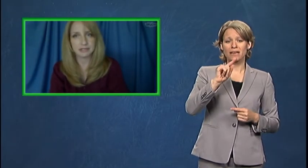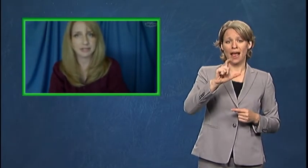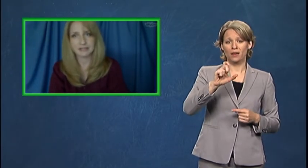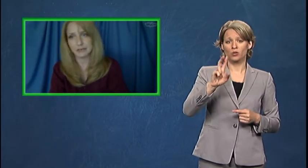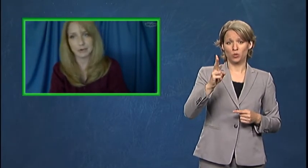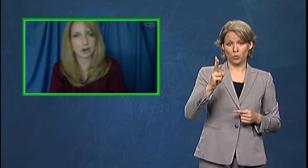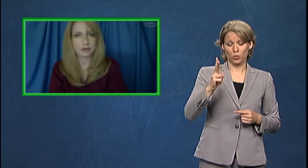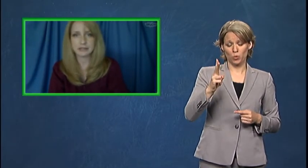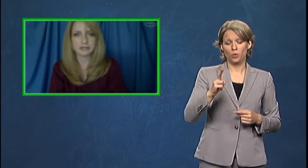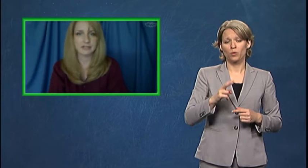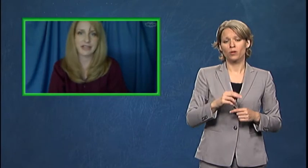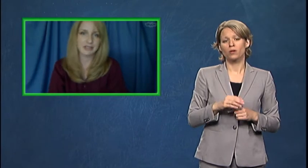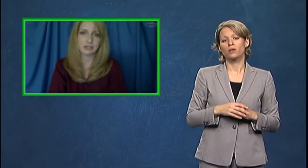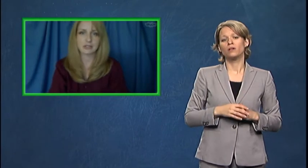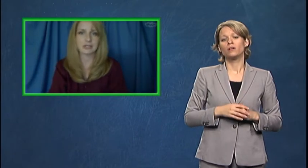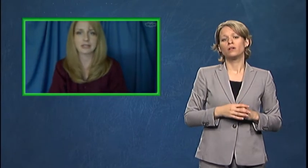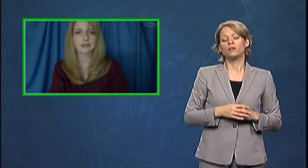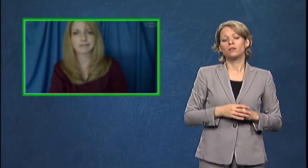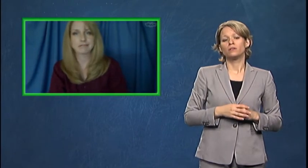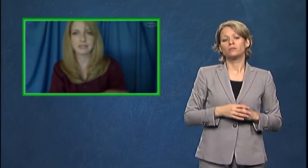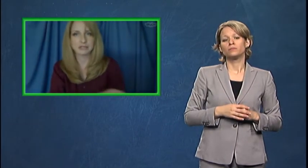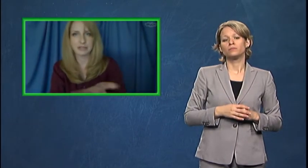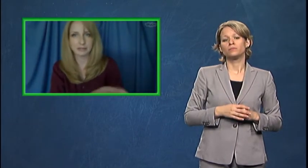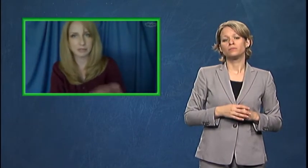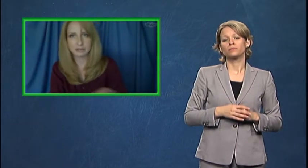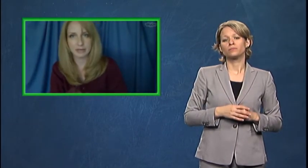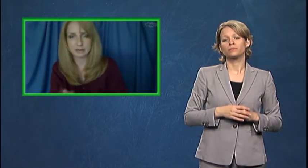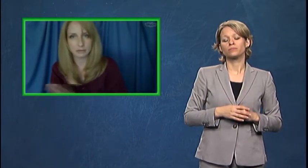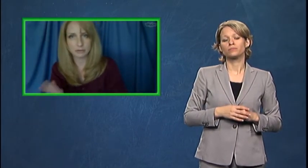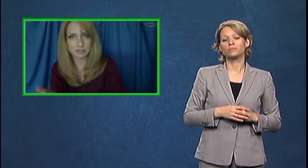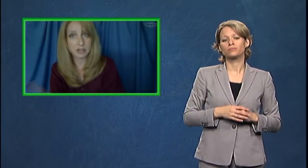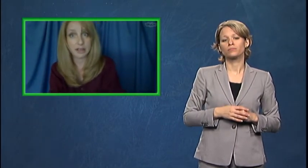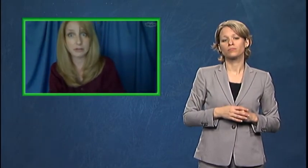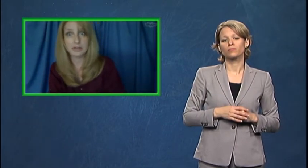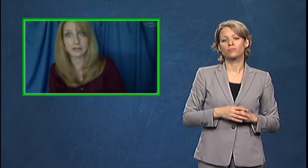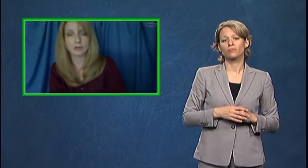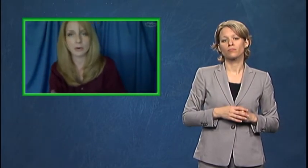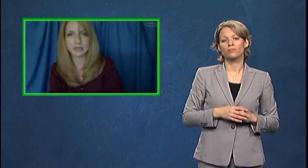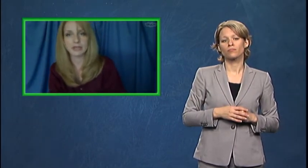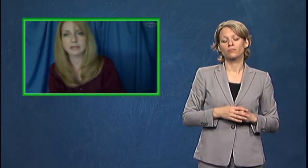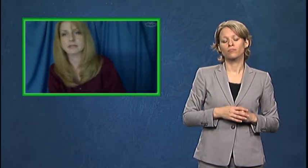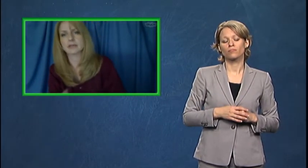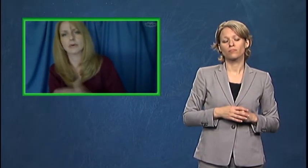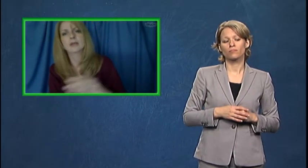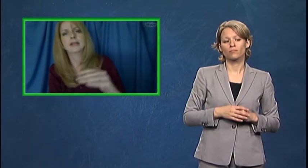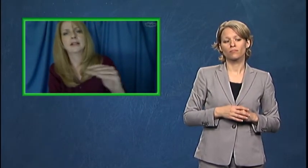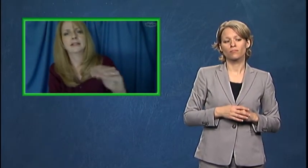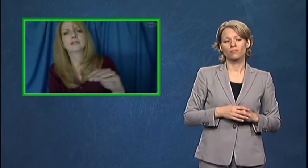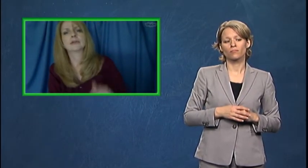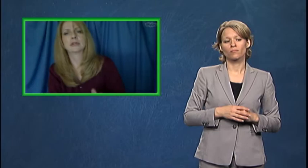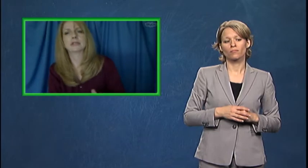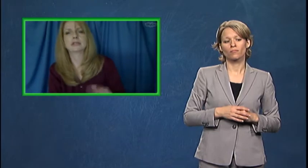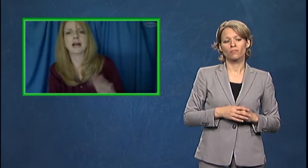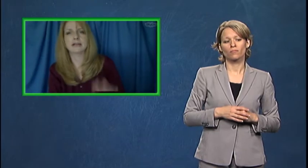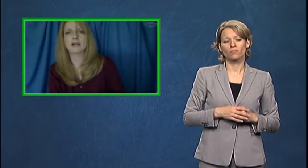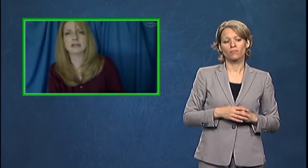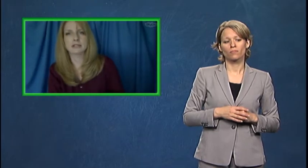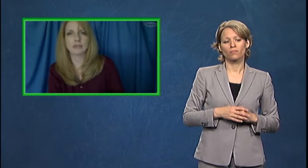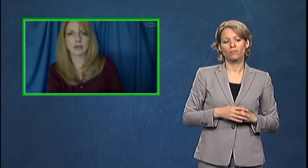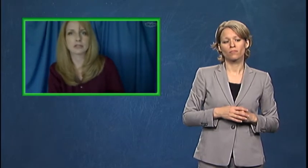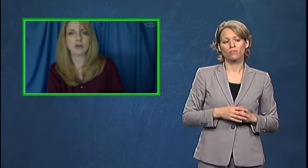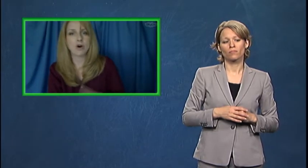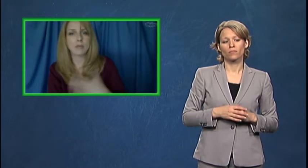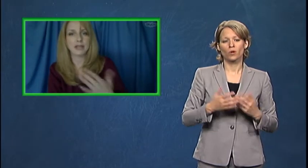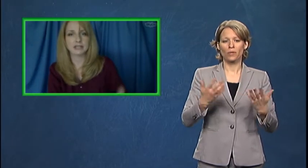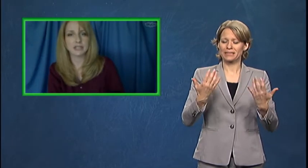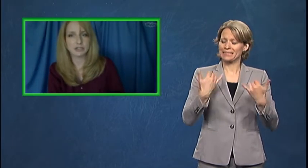deference is given regardless of the agency that develops the regs or the title that you're working in. So these are good guidelines for